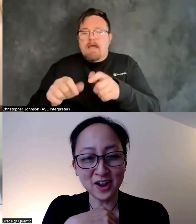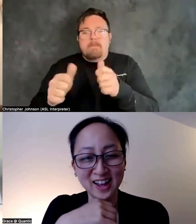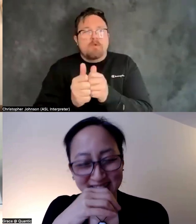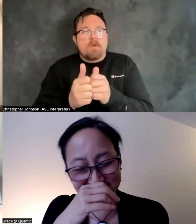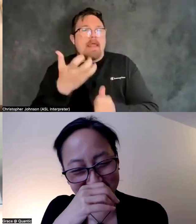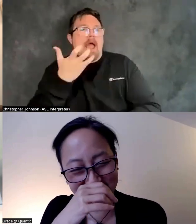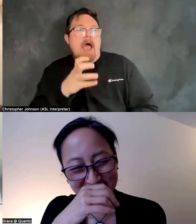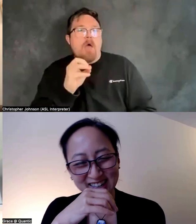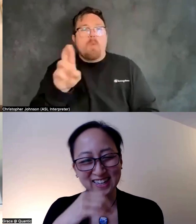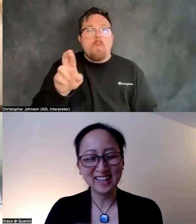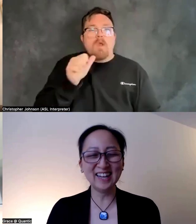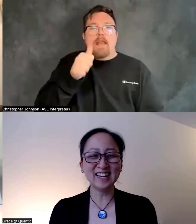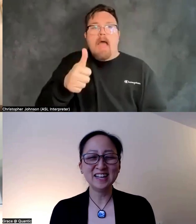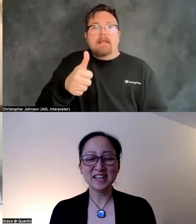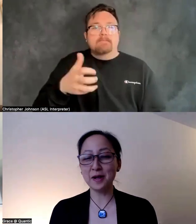hot or not?